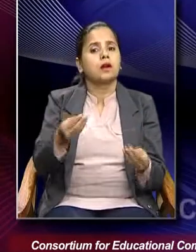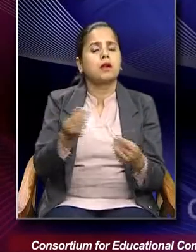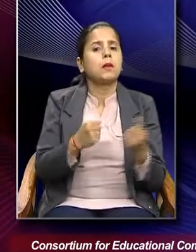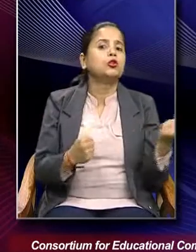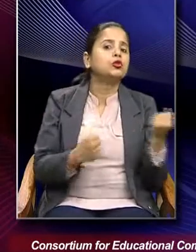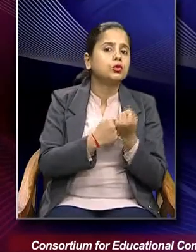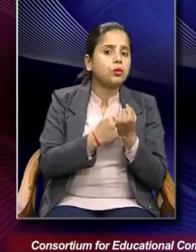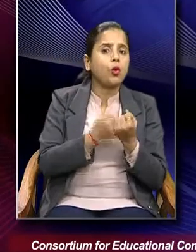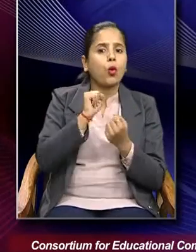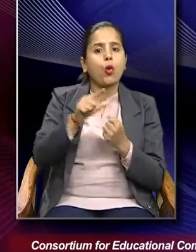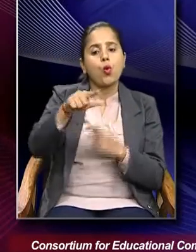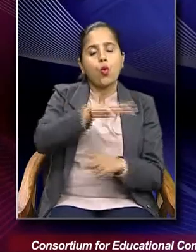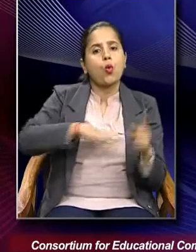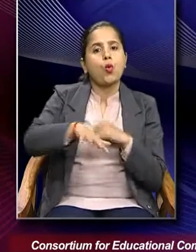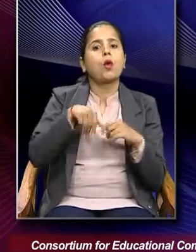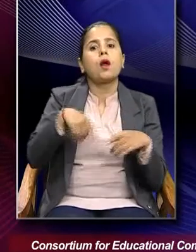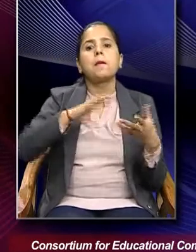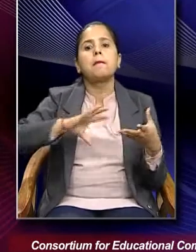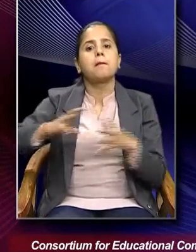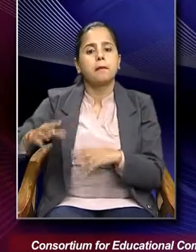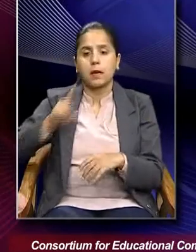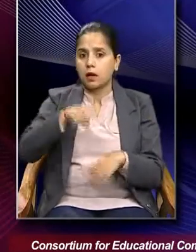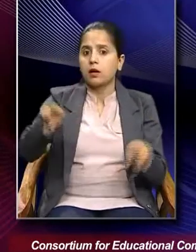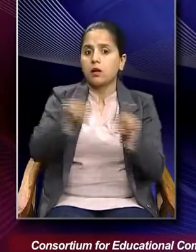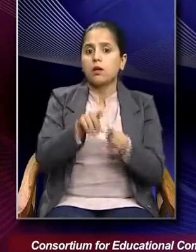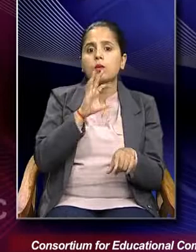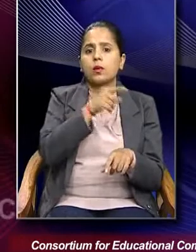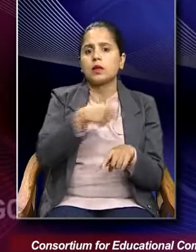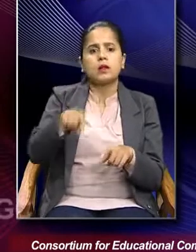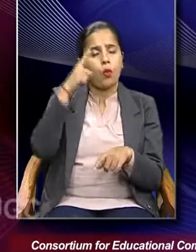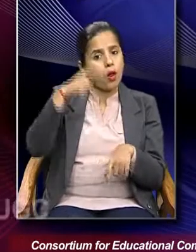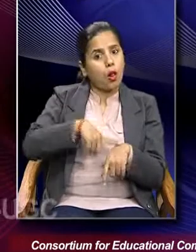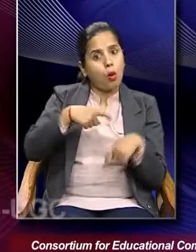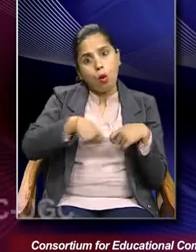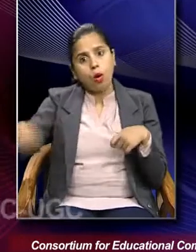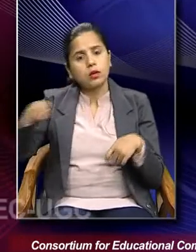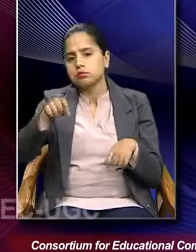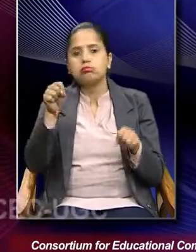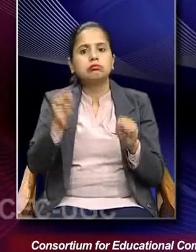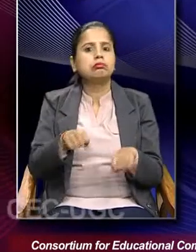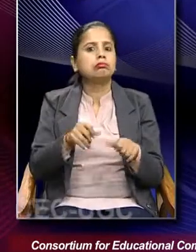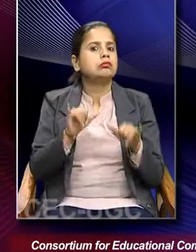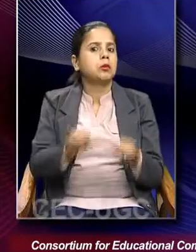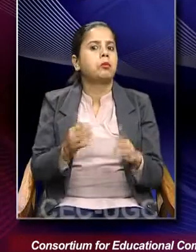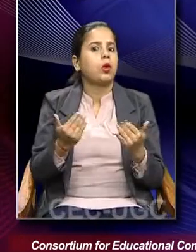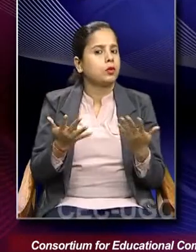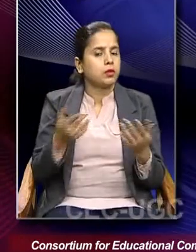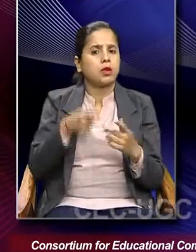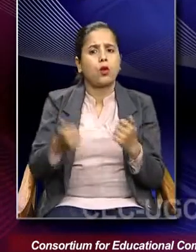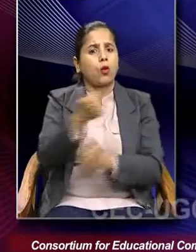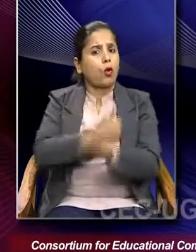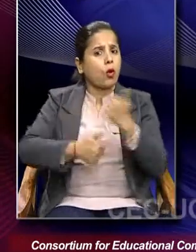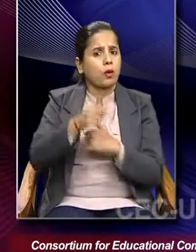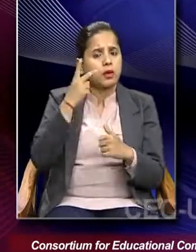support to their local manufacturers, but even in that case they couldn't sustain for long in the competition that they face